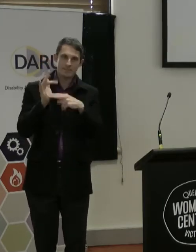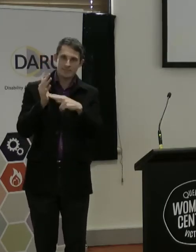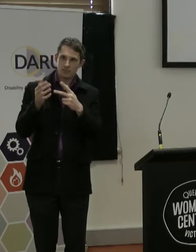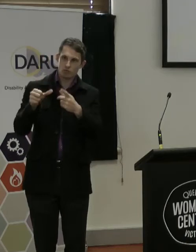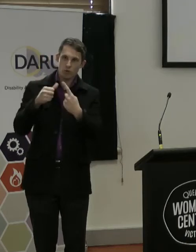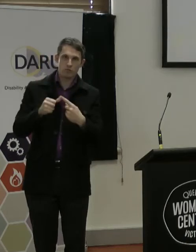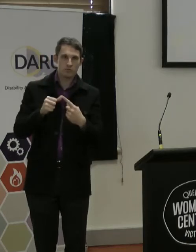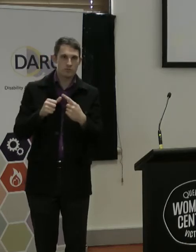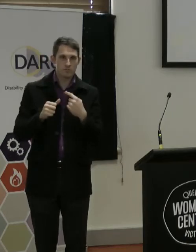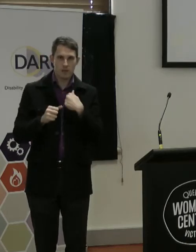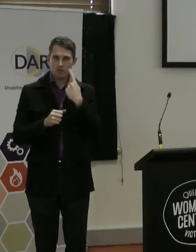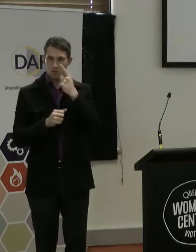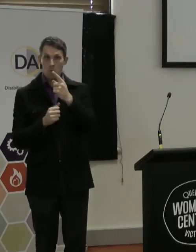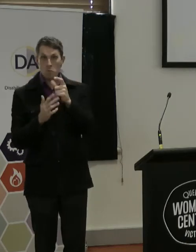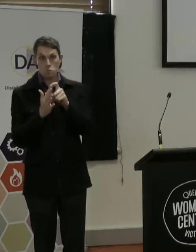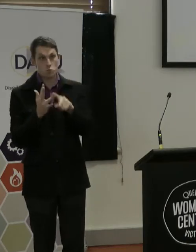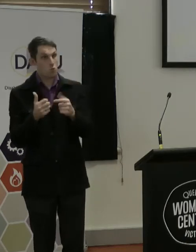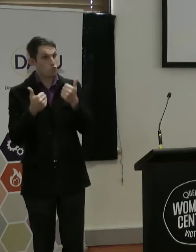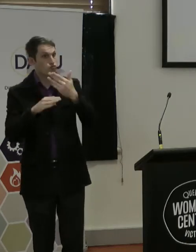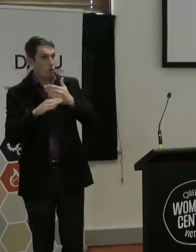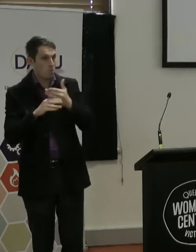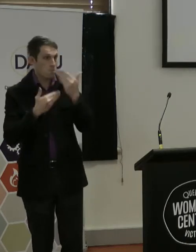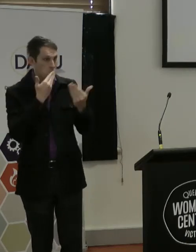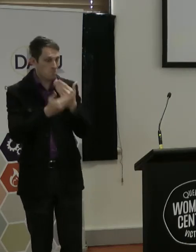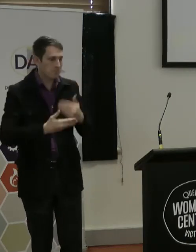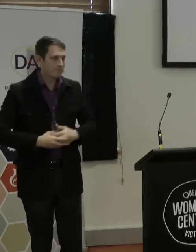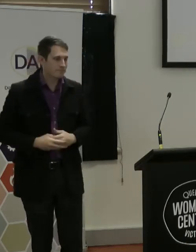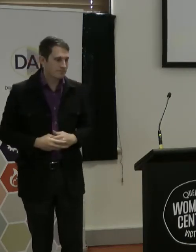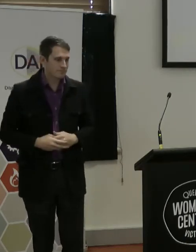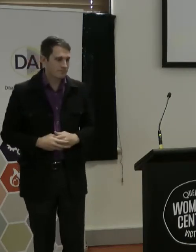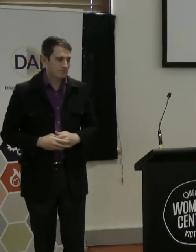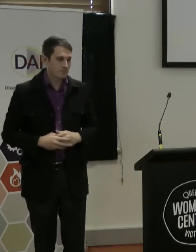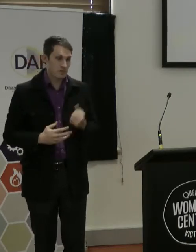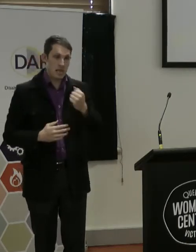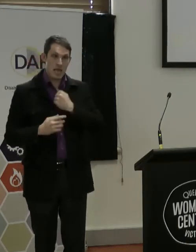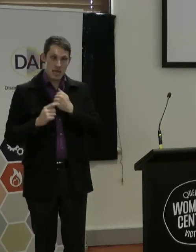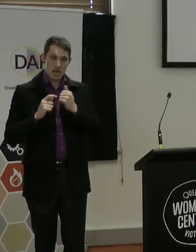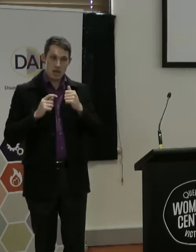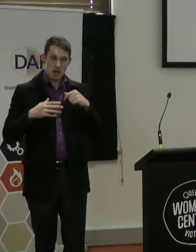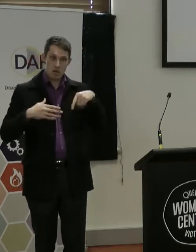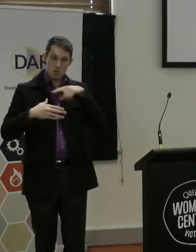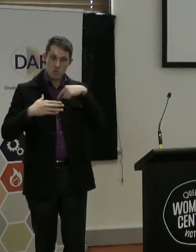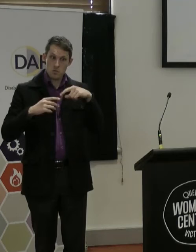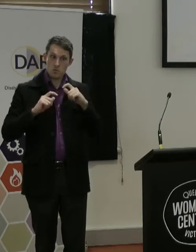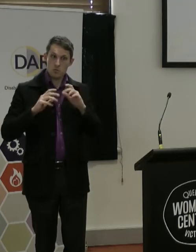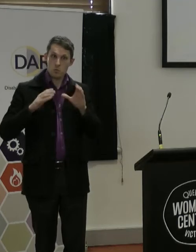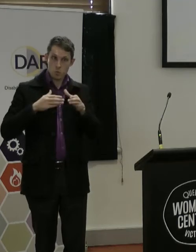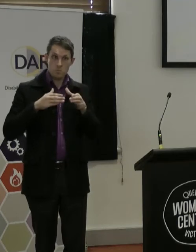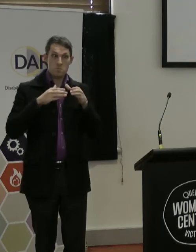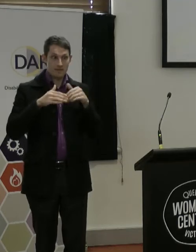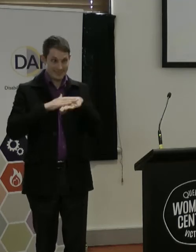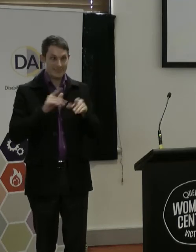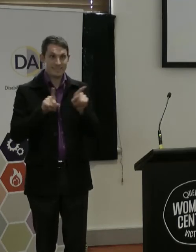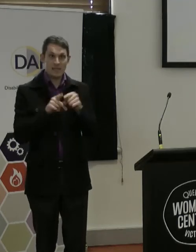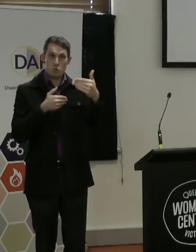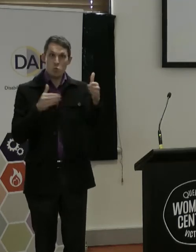really good job, all things considered. Our delegation was able to be in the room while the Australian government was giving their responses, but we